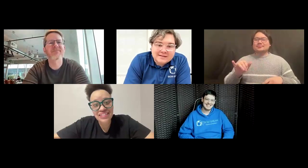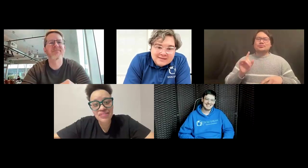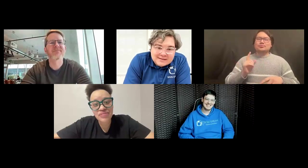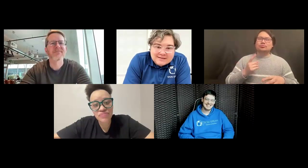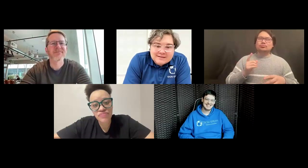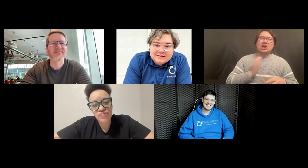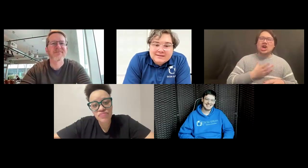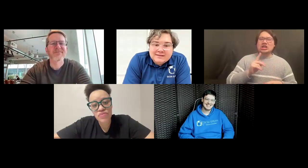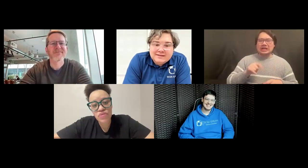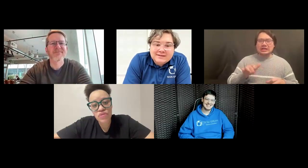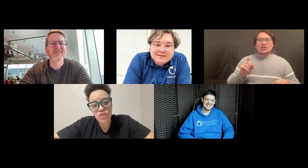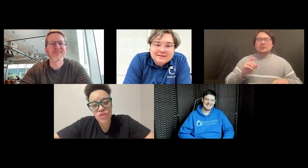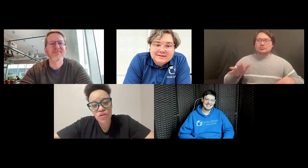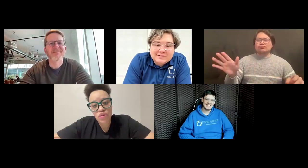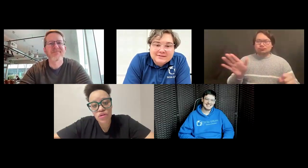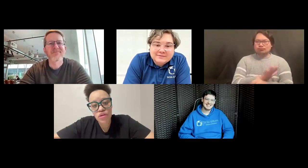And so we found,